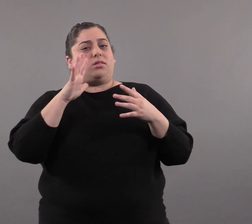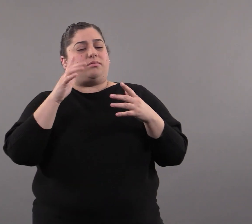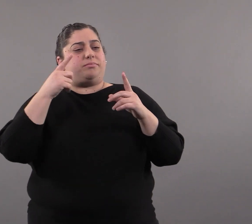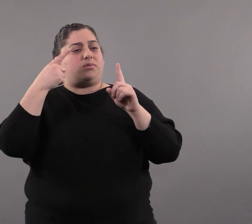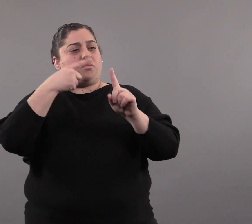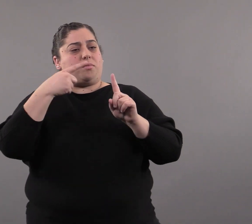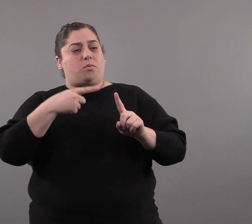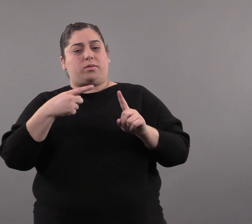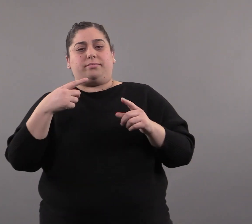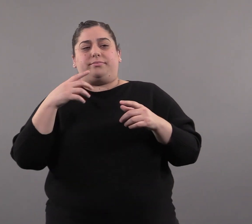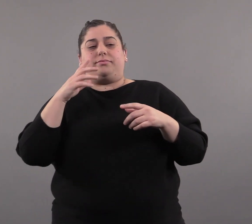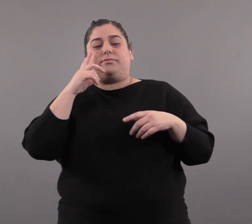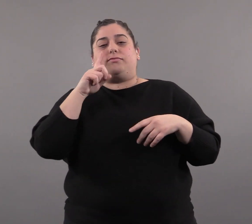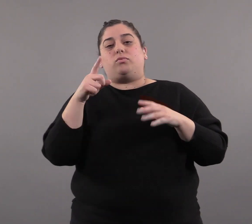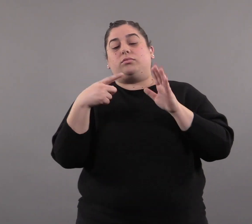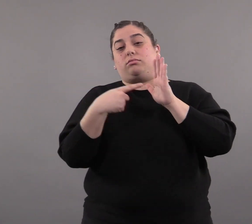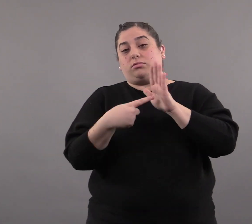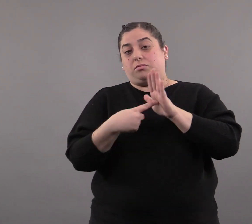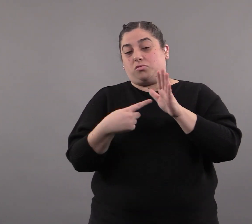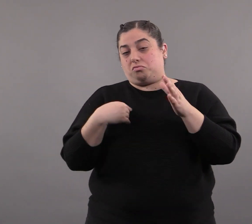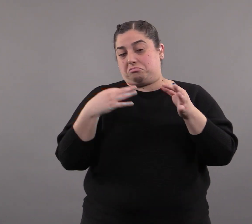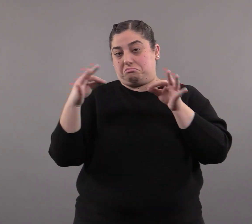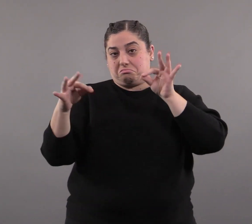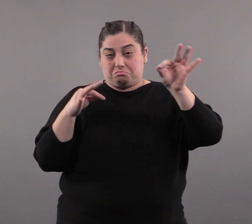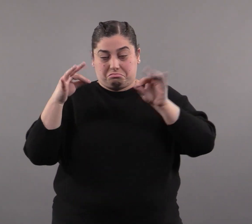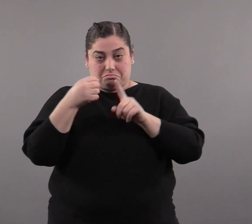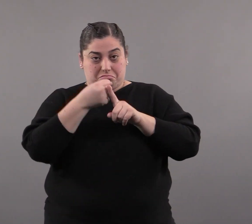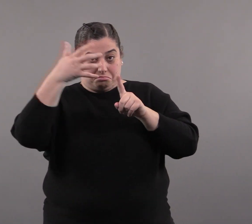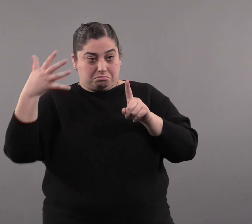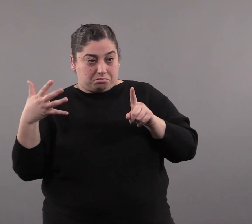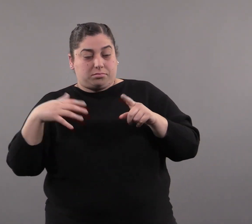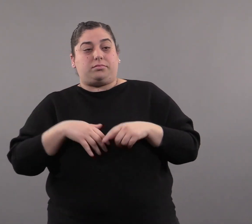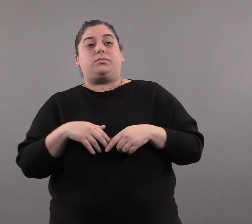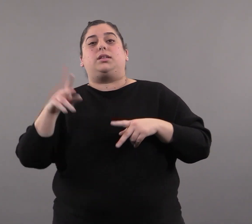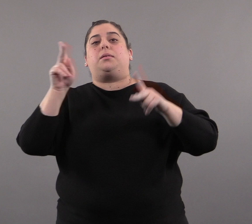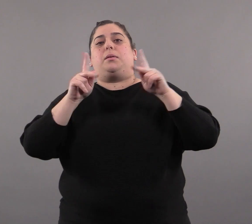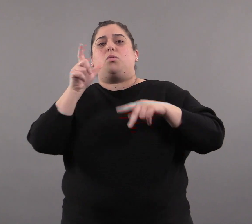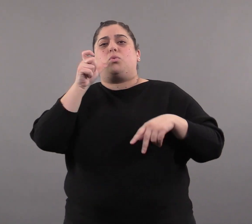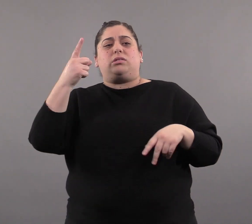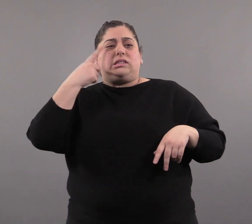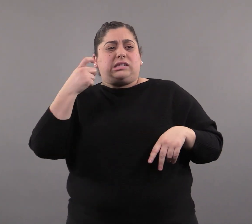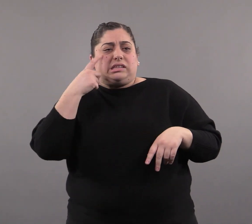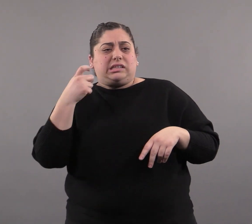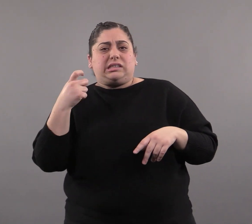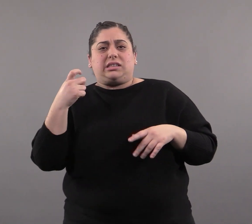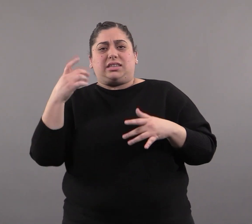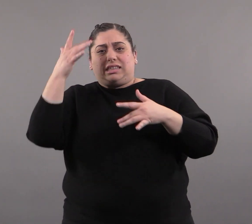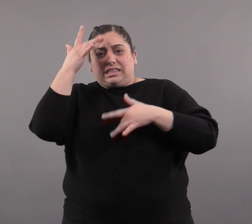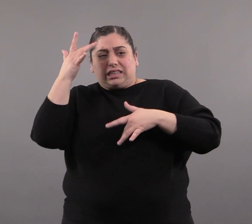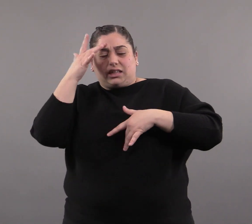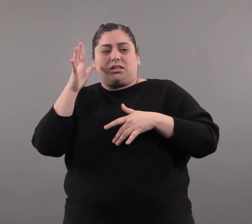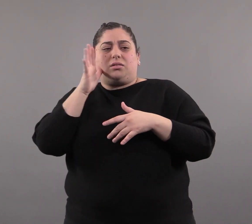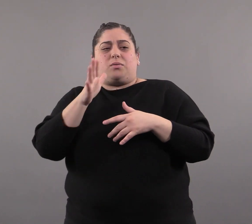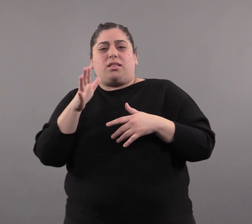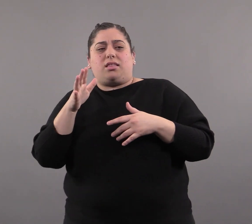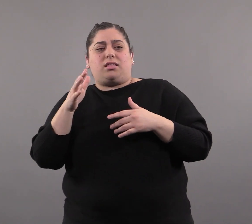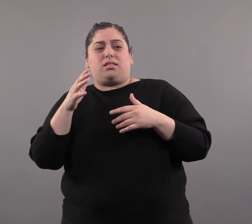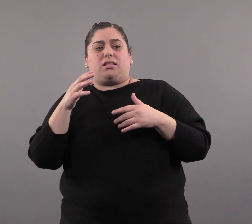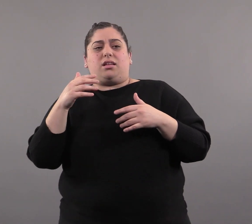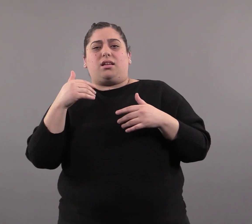of samples that can be collected from patients. Instead of having separate nasopharyngeal and oropharyngeal specimens, they